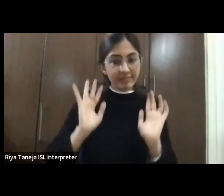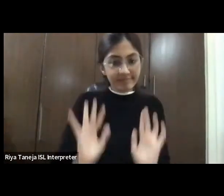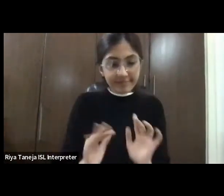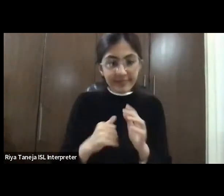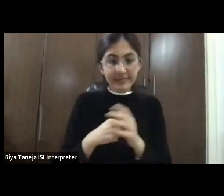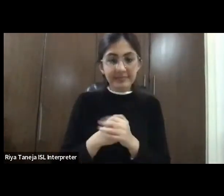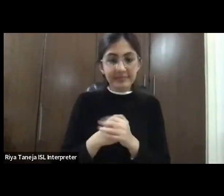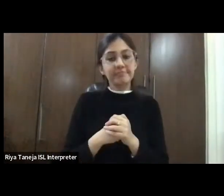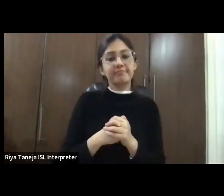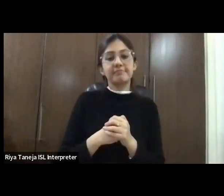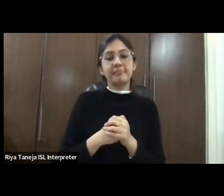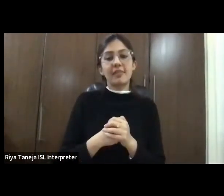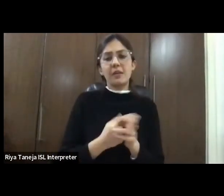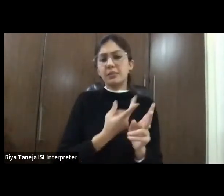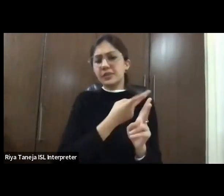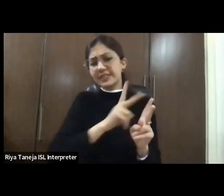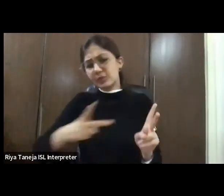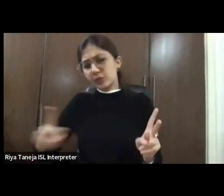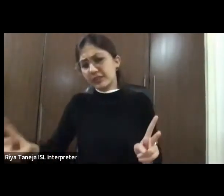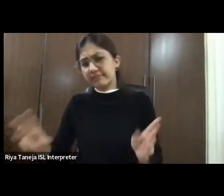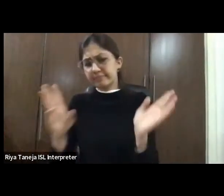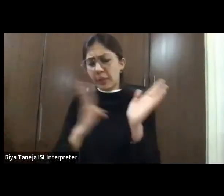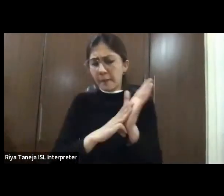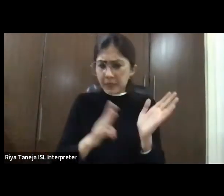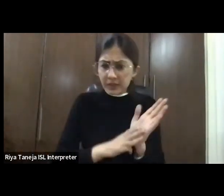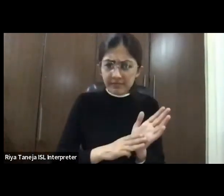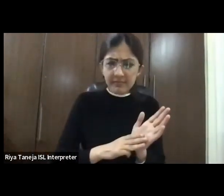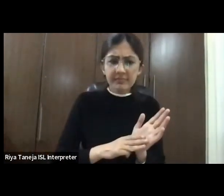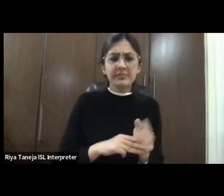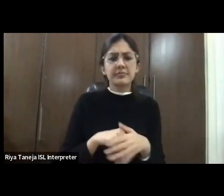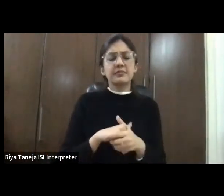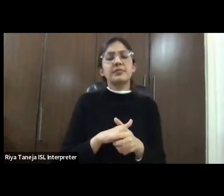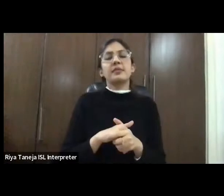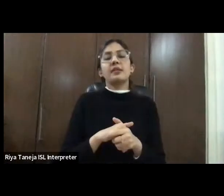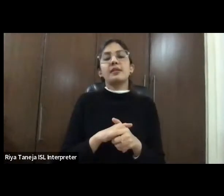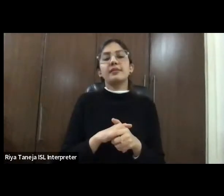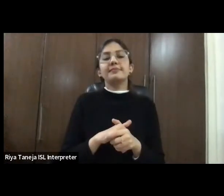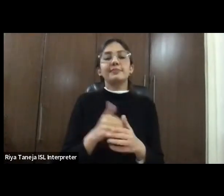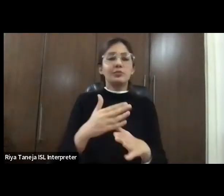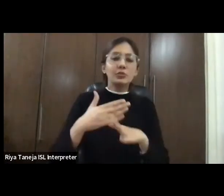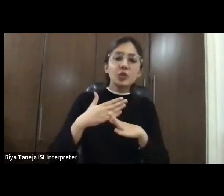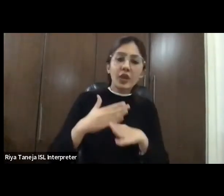from different jury members and sharing,